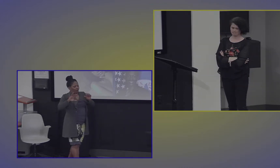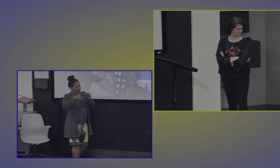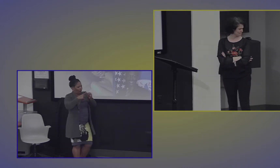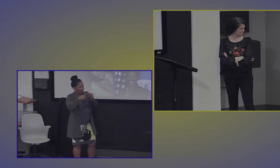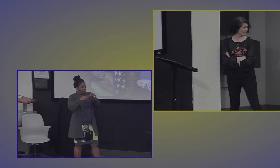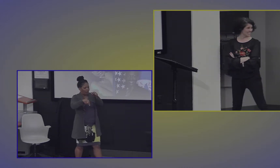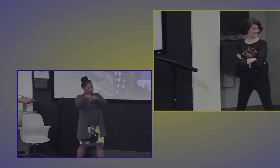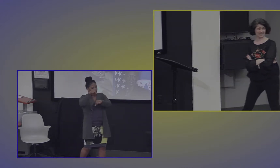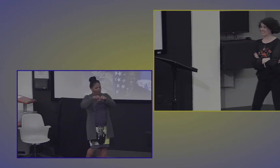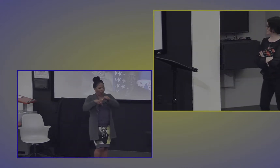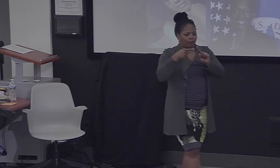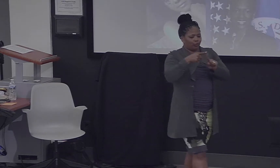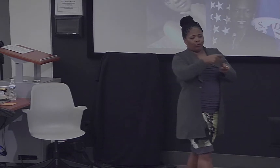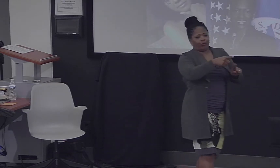Can you speak to that experience?